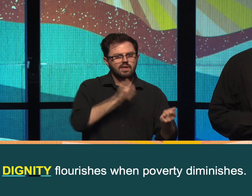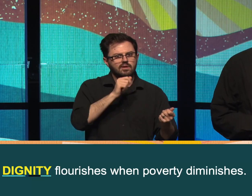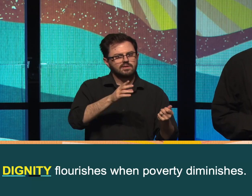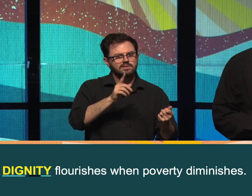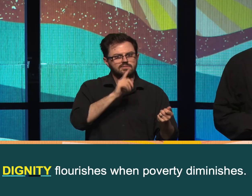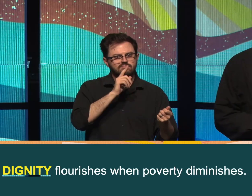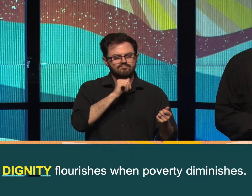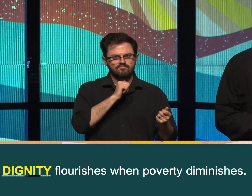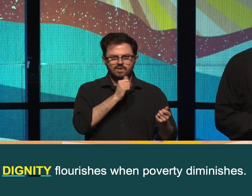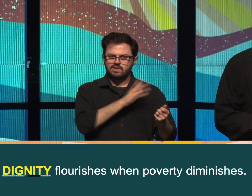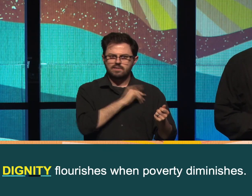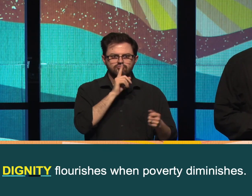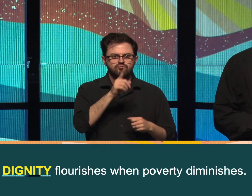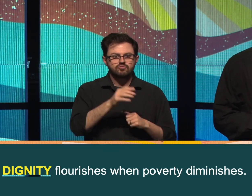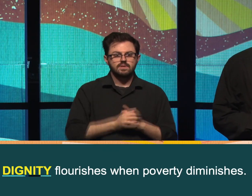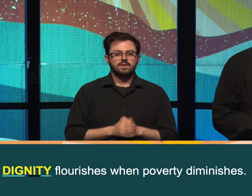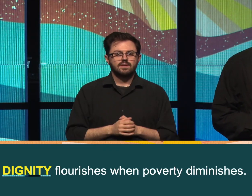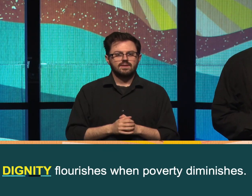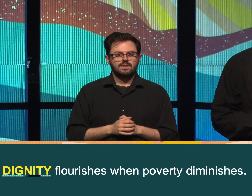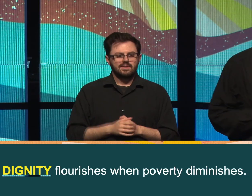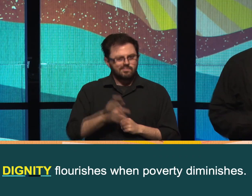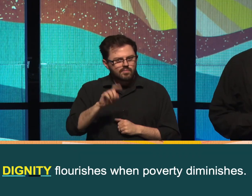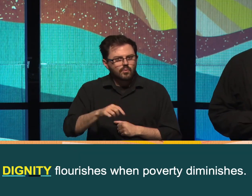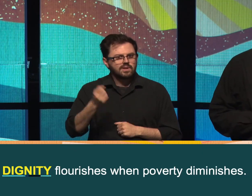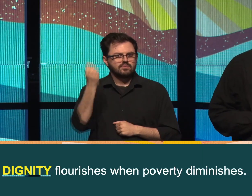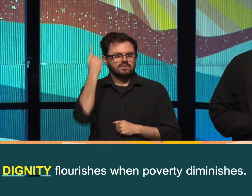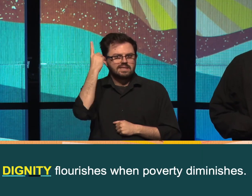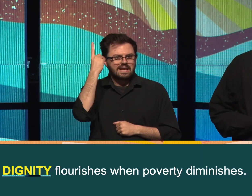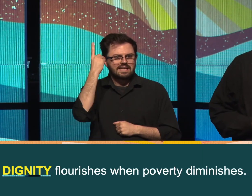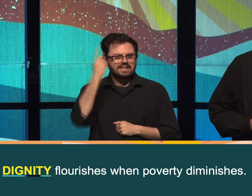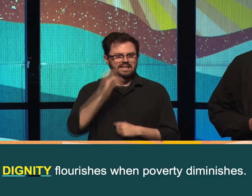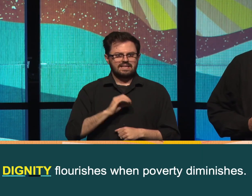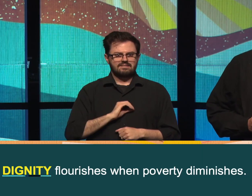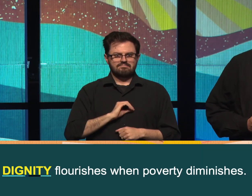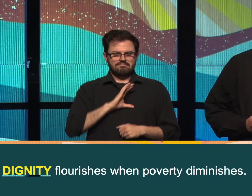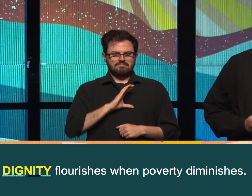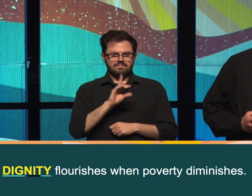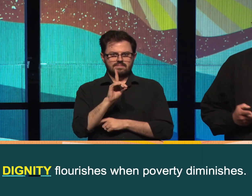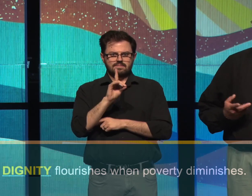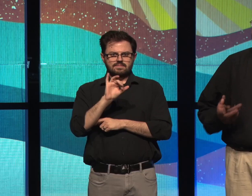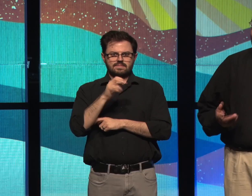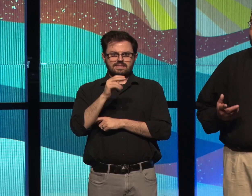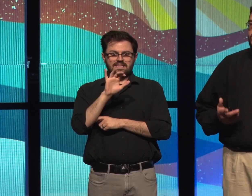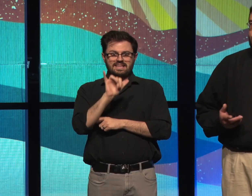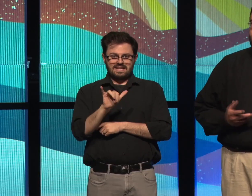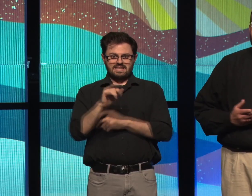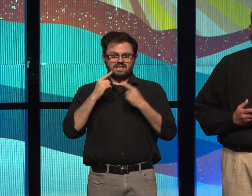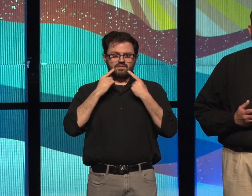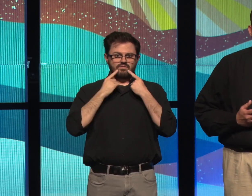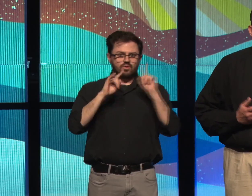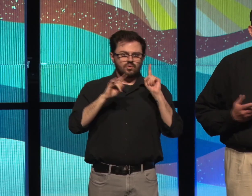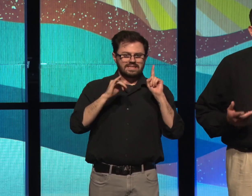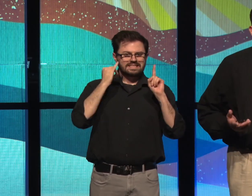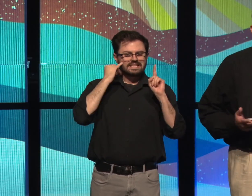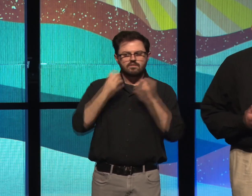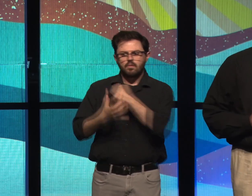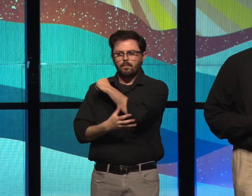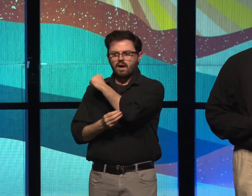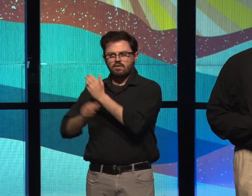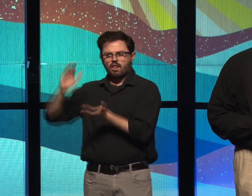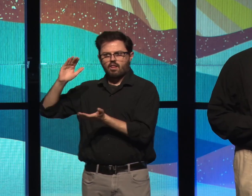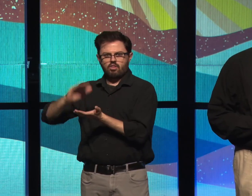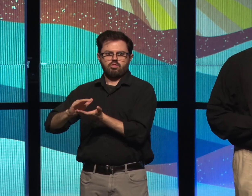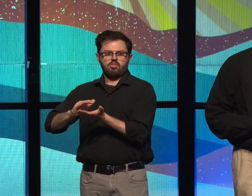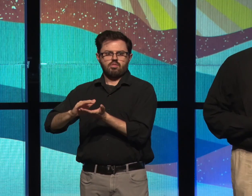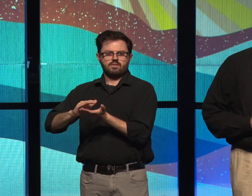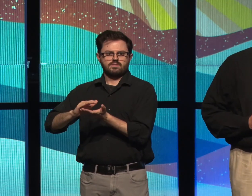dignity flourishes when poverty diminishes. In the way that Jesus brought dignity